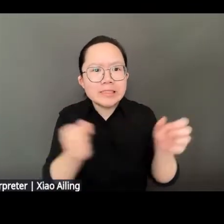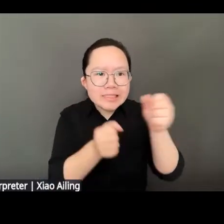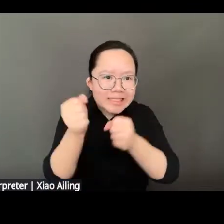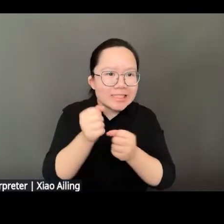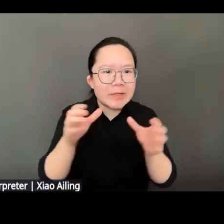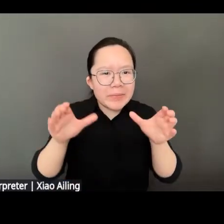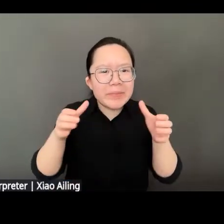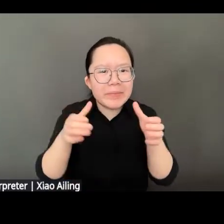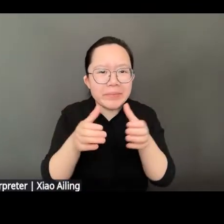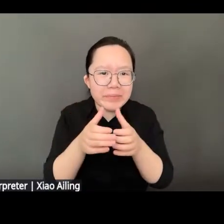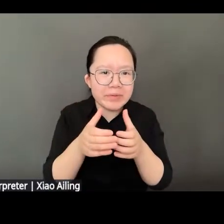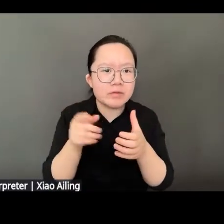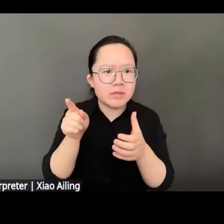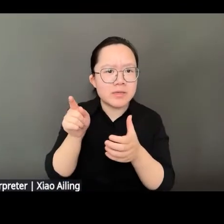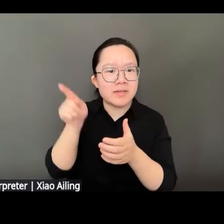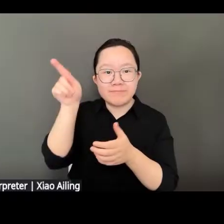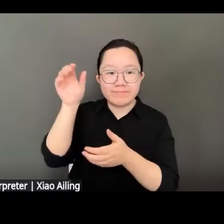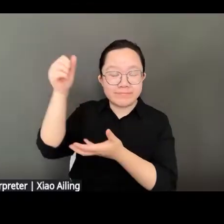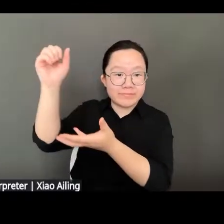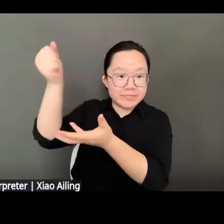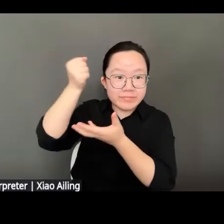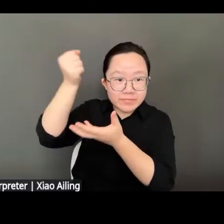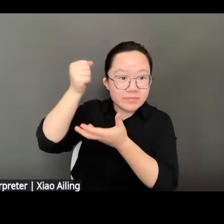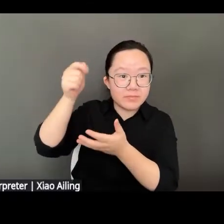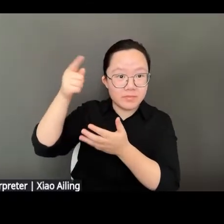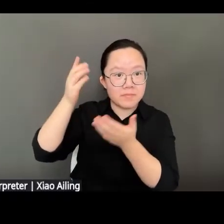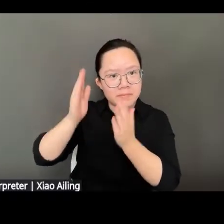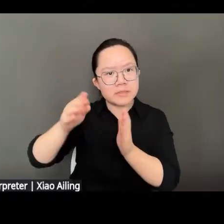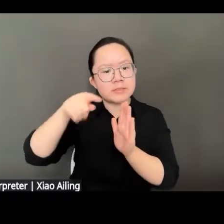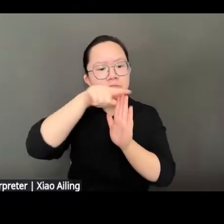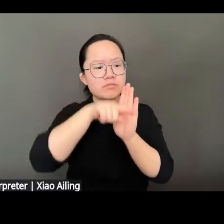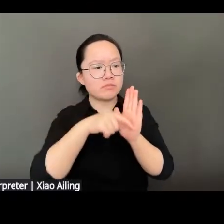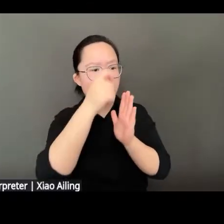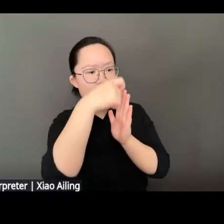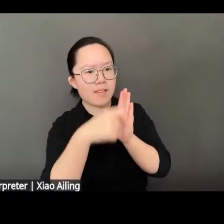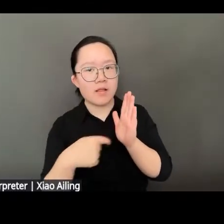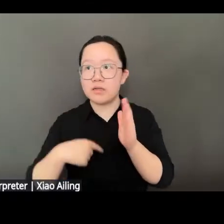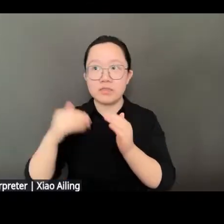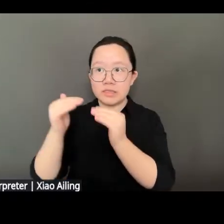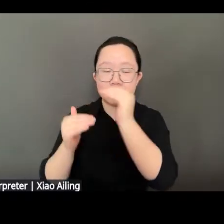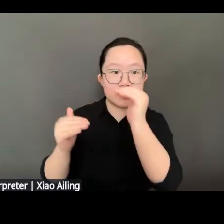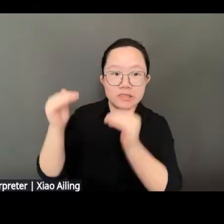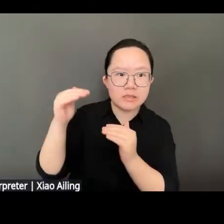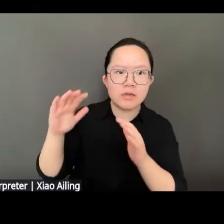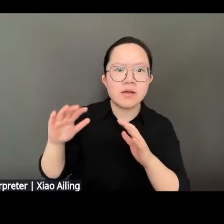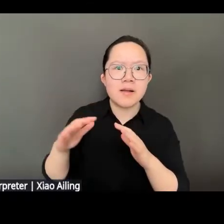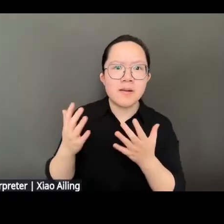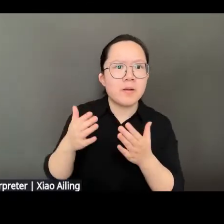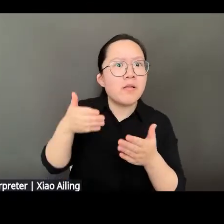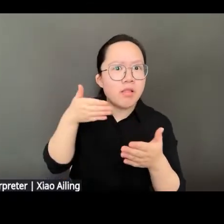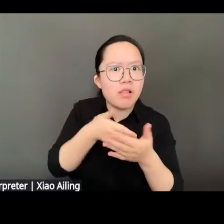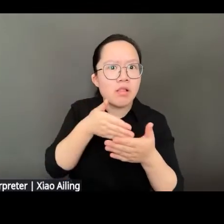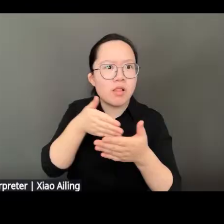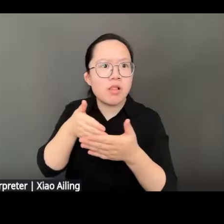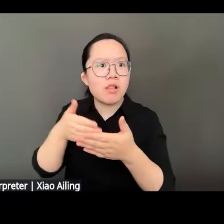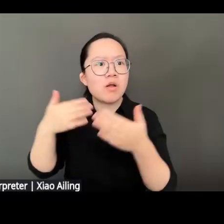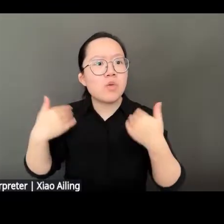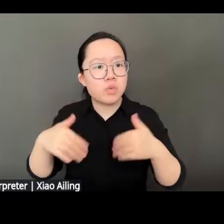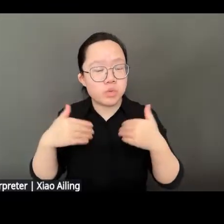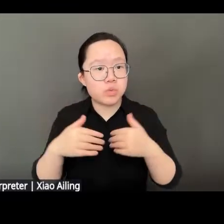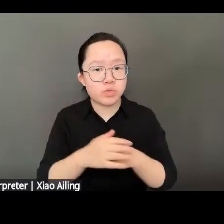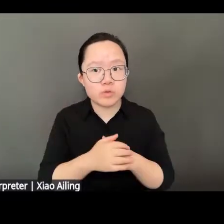perpetuates under-resourcing and limits opportunities. So this article